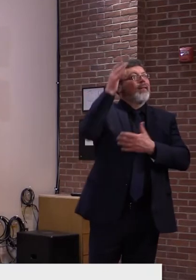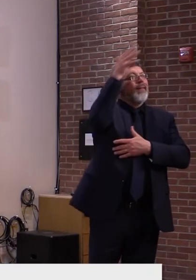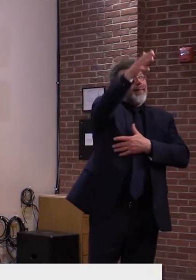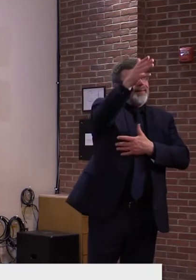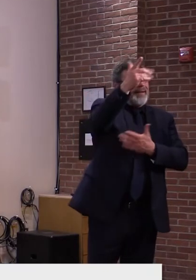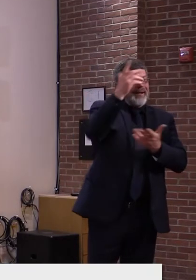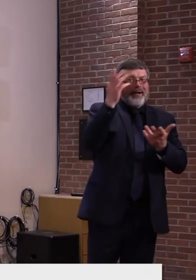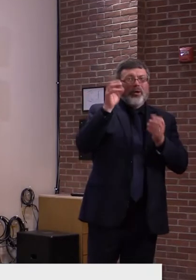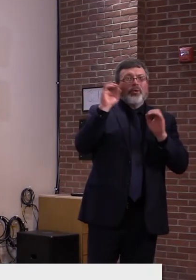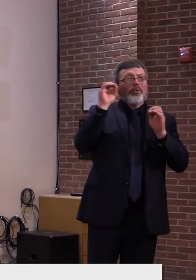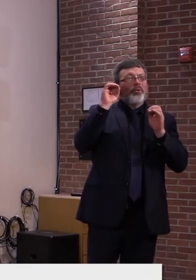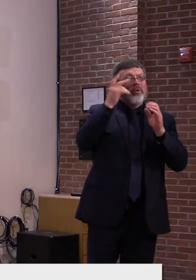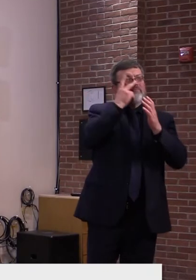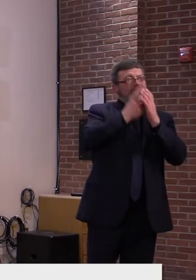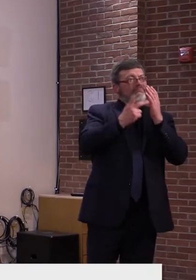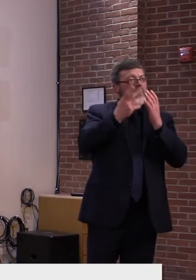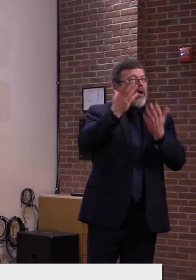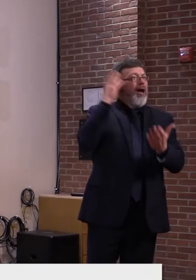that kind of analysis?